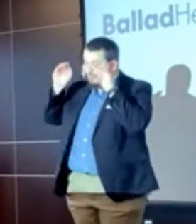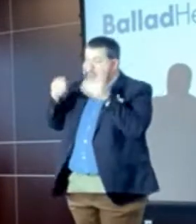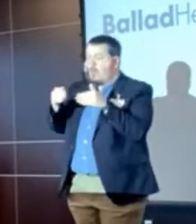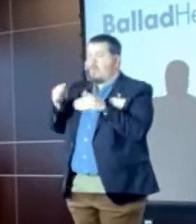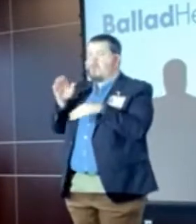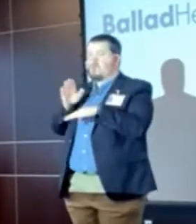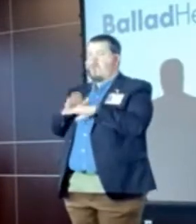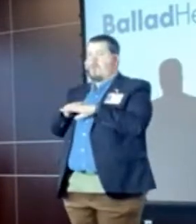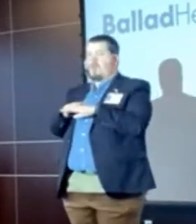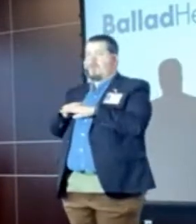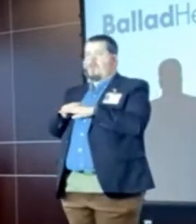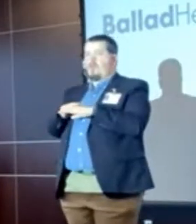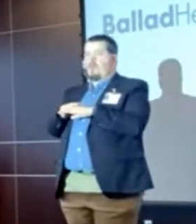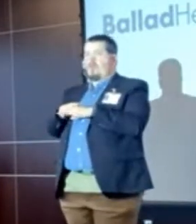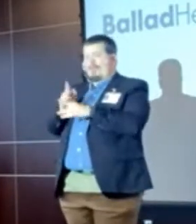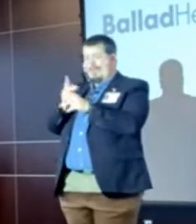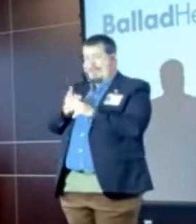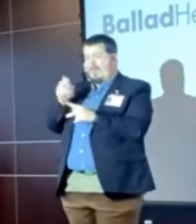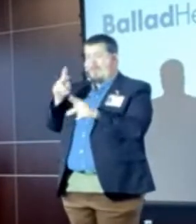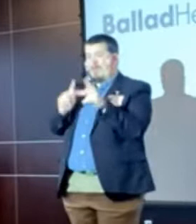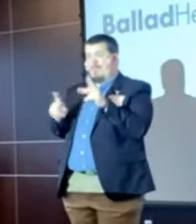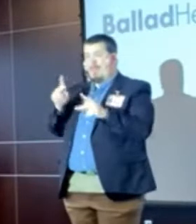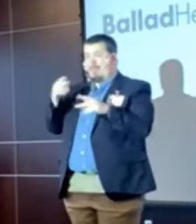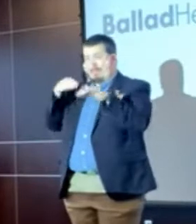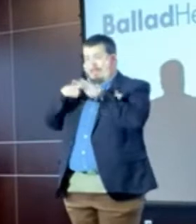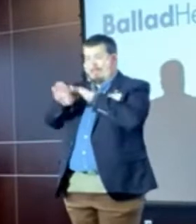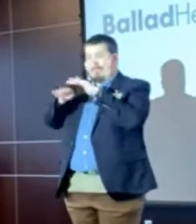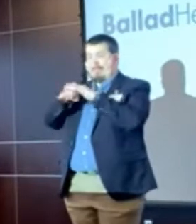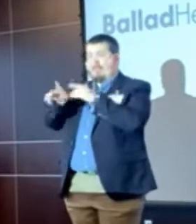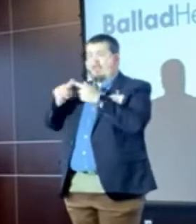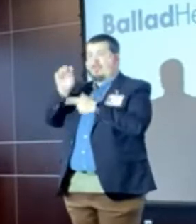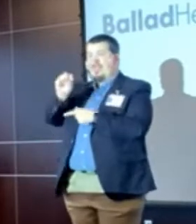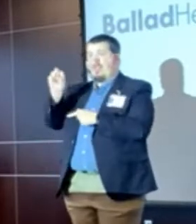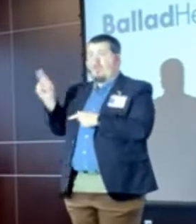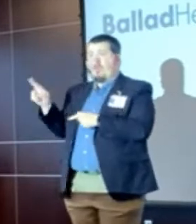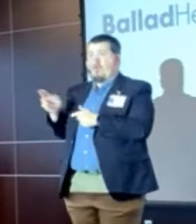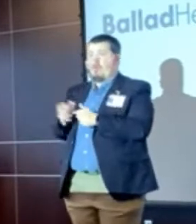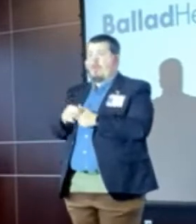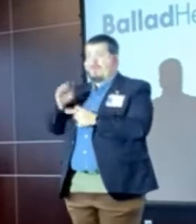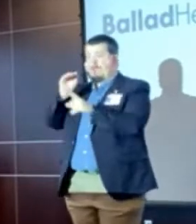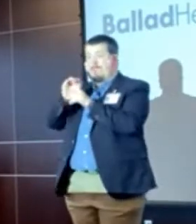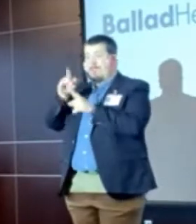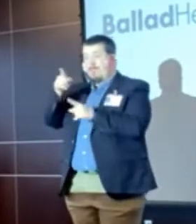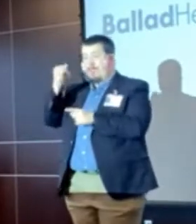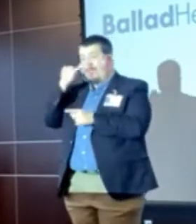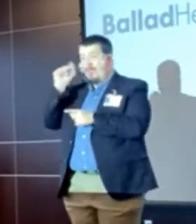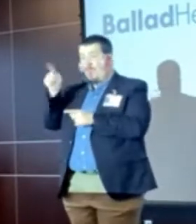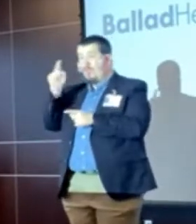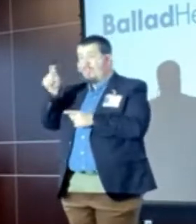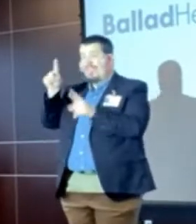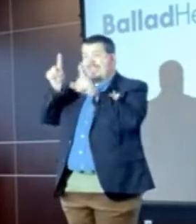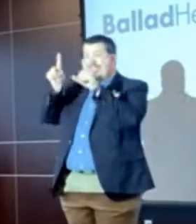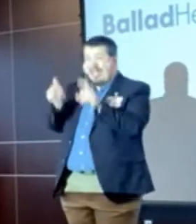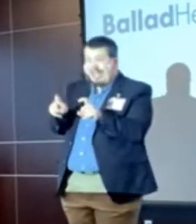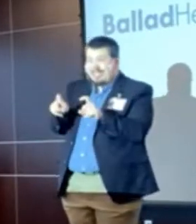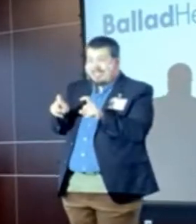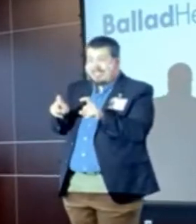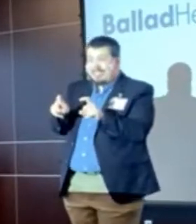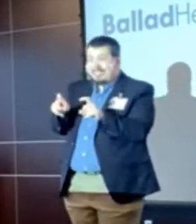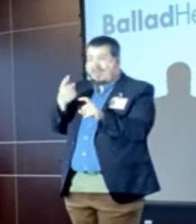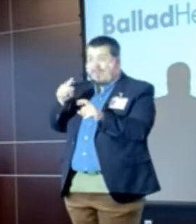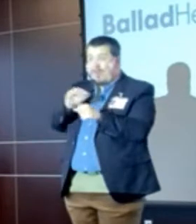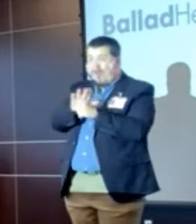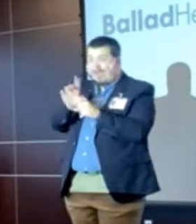on taking care of people as they enter our ERs. Let me remind you, if you only need a test for